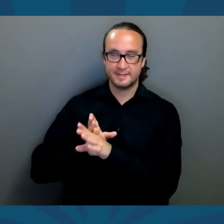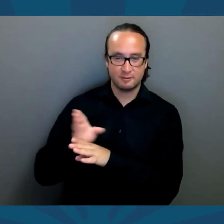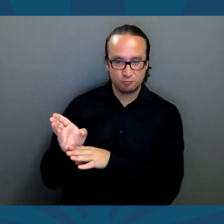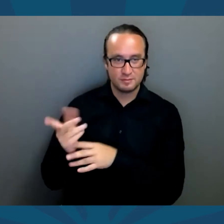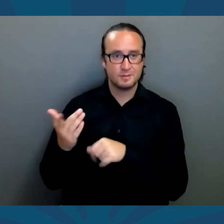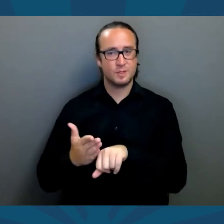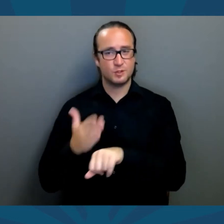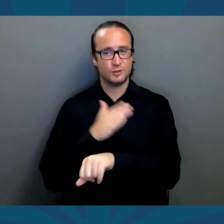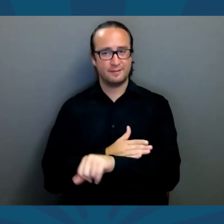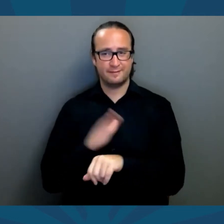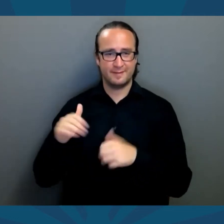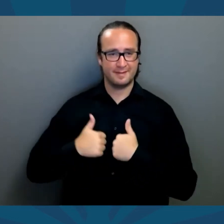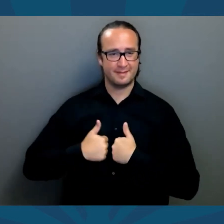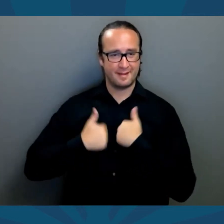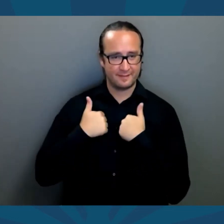careers,